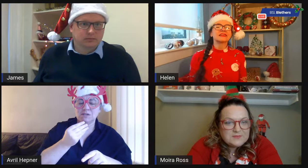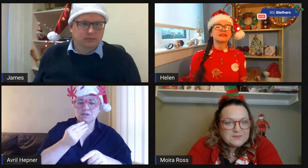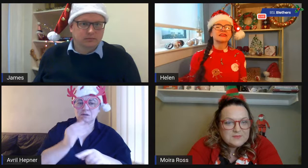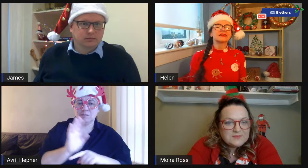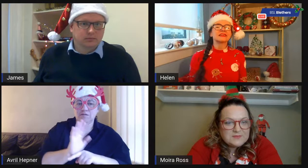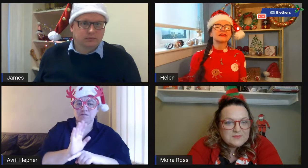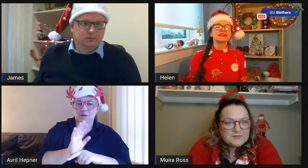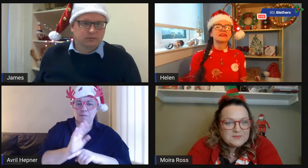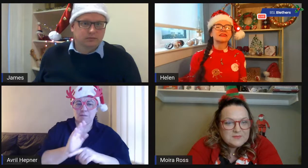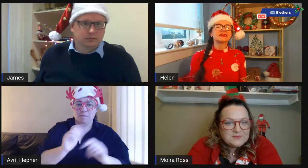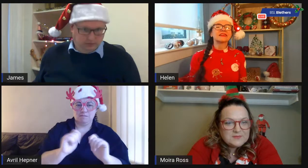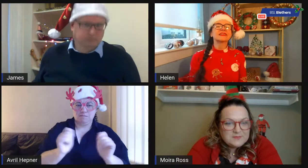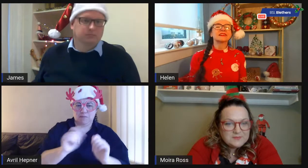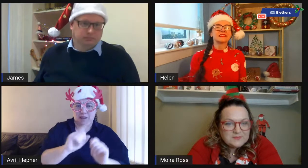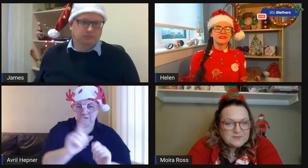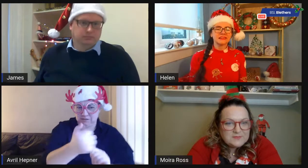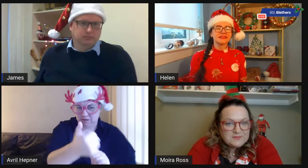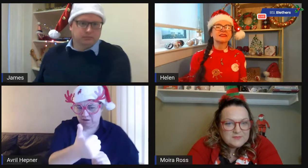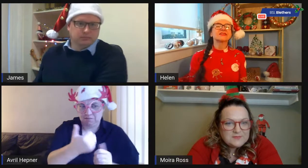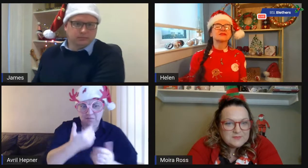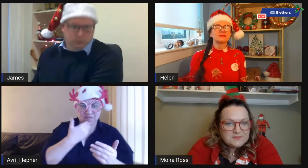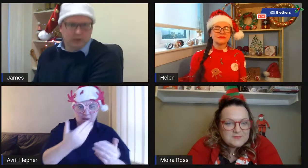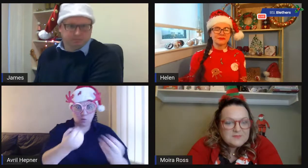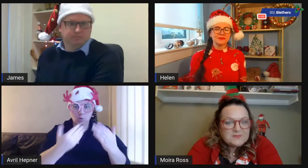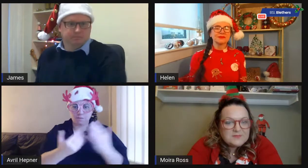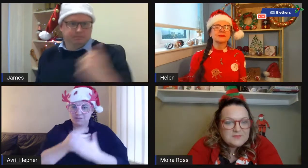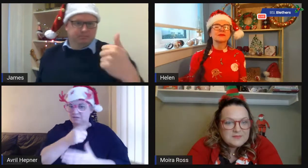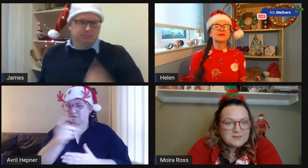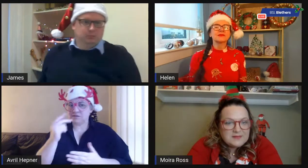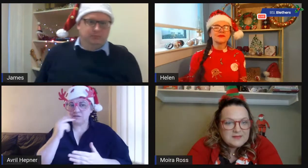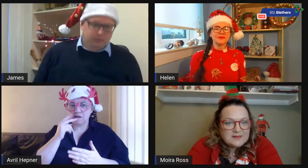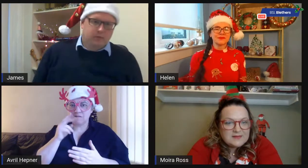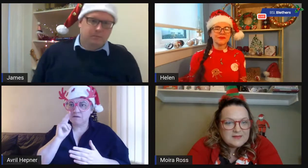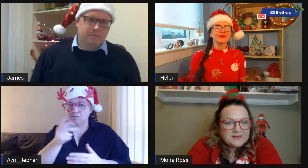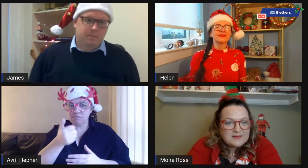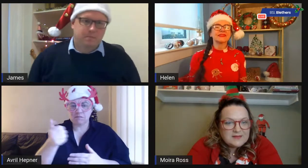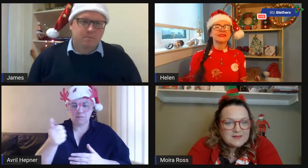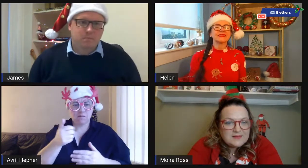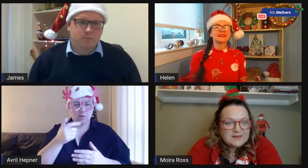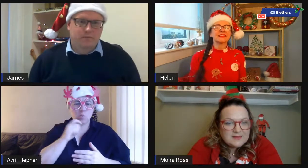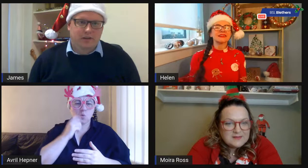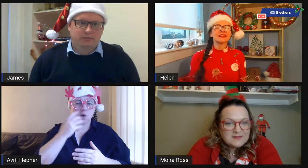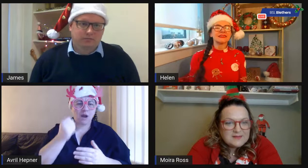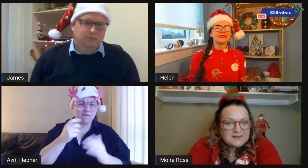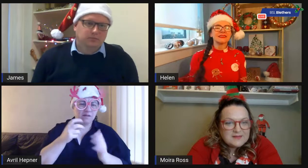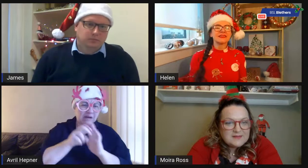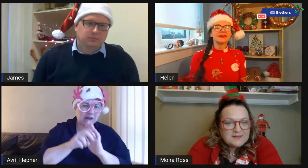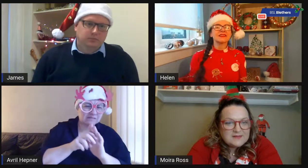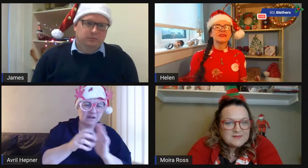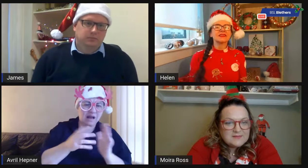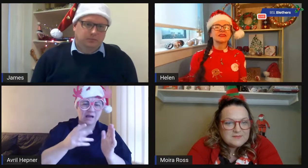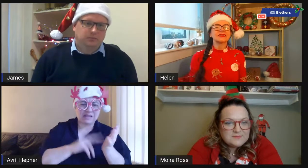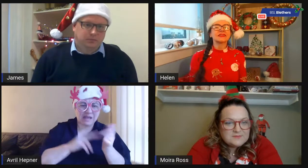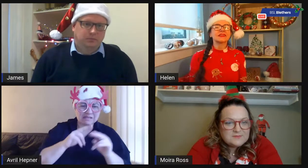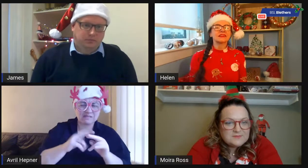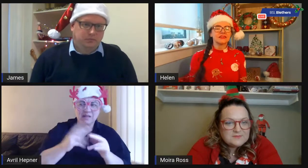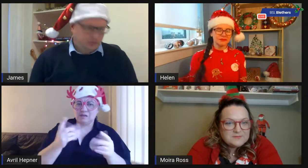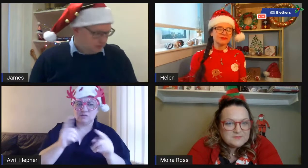we'll talk to you a little bit more about Christmas films and what's coming up a little bit later. But those are things to look out for